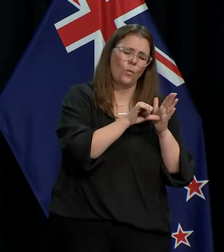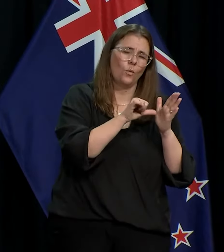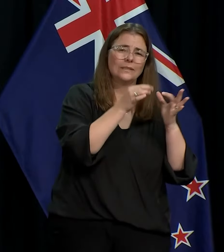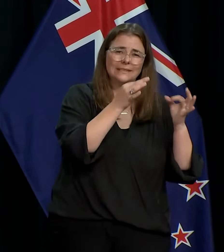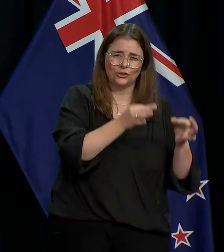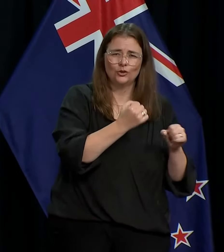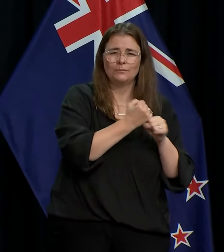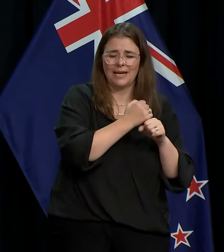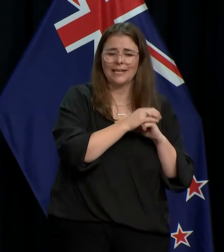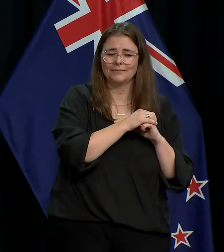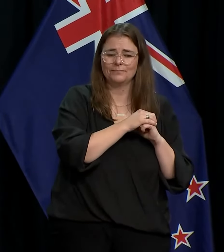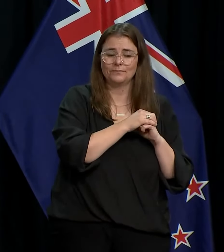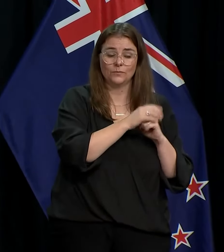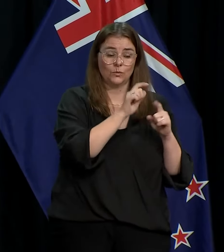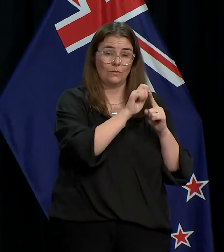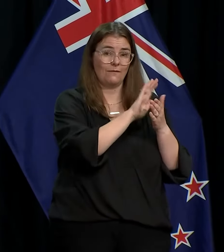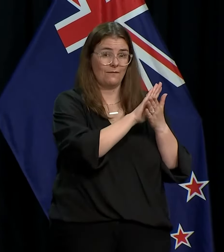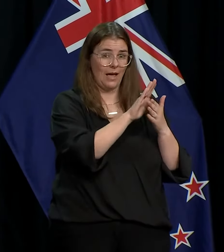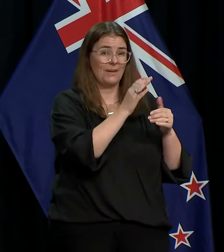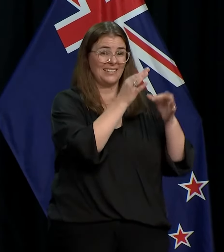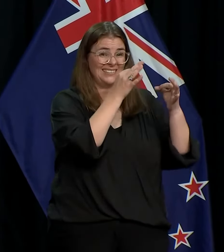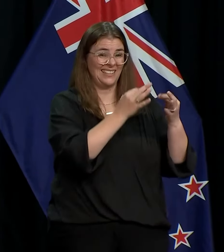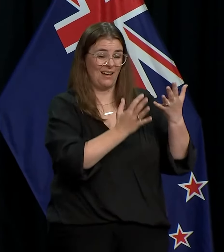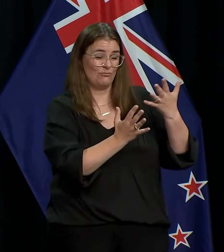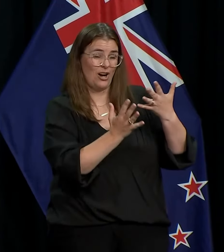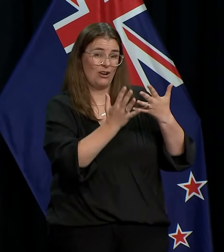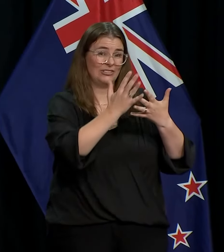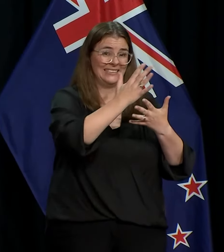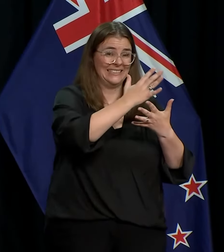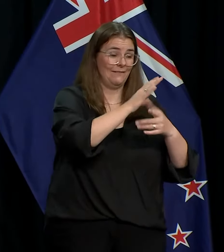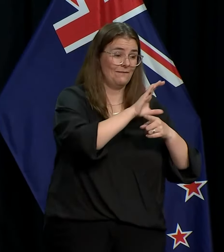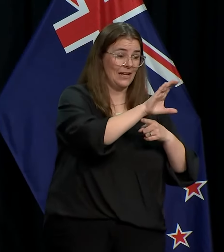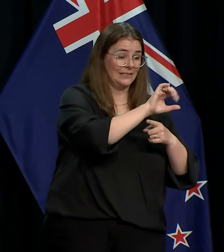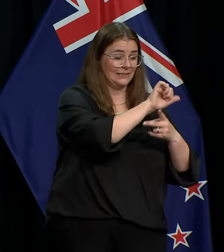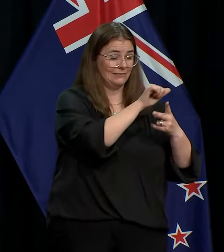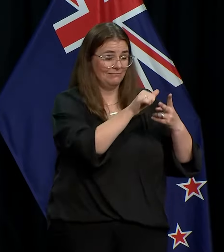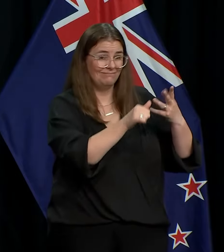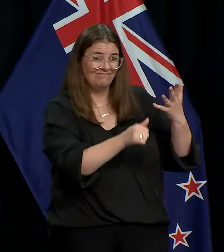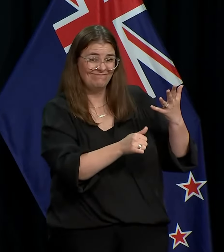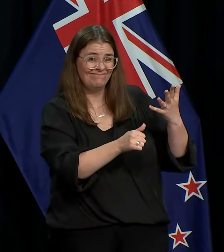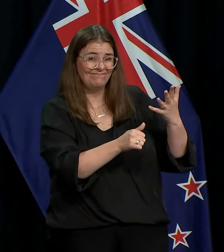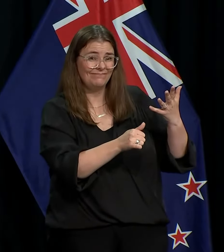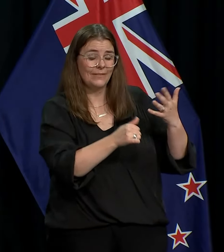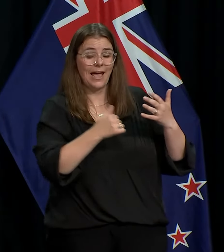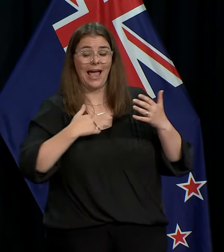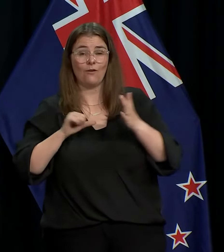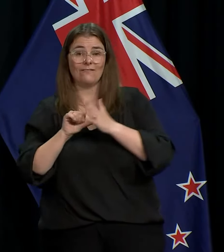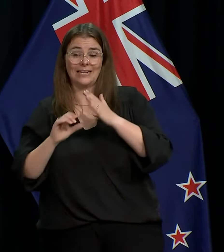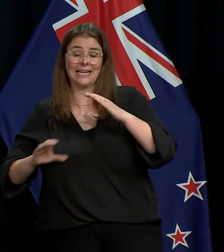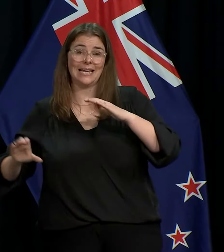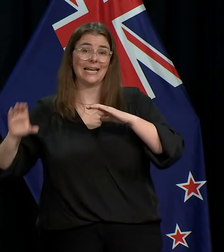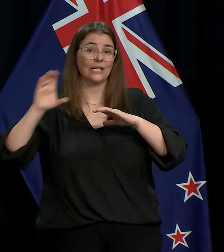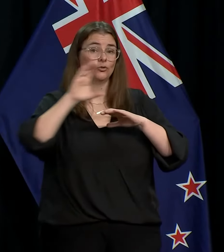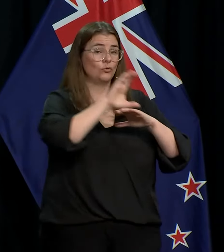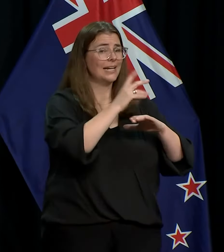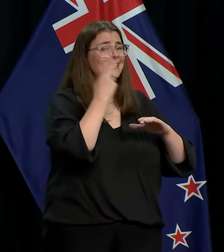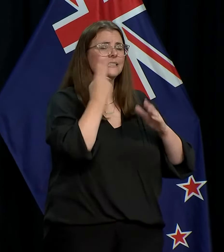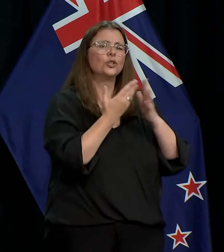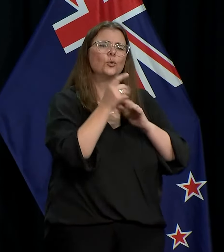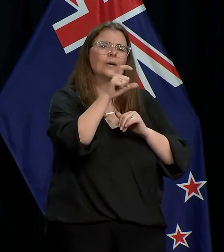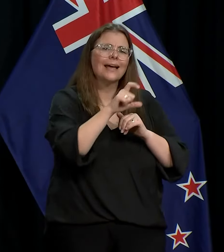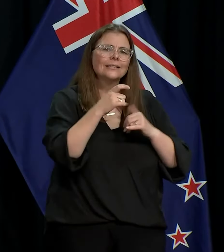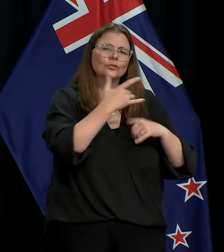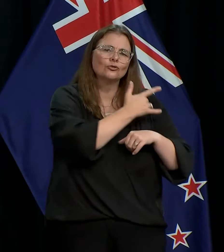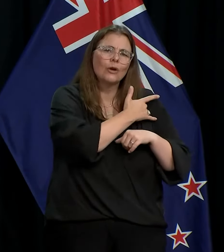ones. So they determine what's top of the list, what gets funded next. As a result of our increase in funding, we have seen new cancer